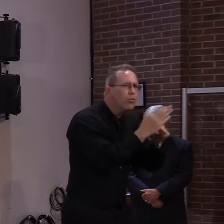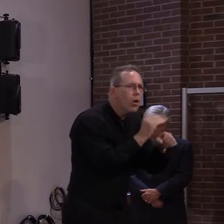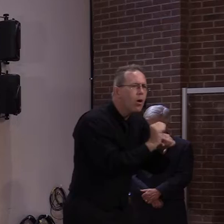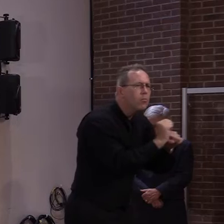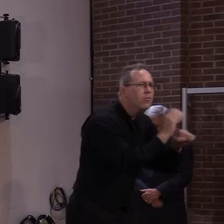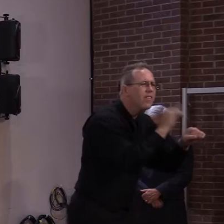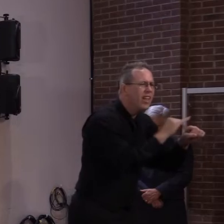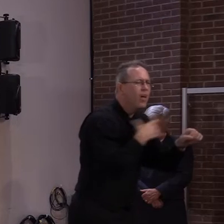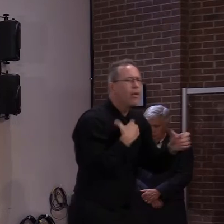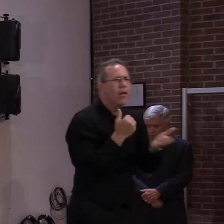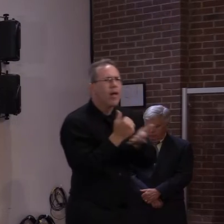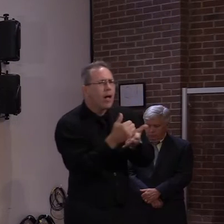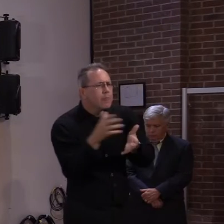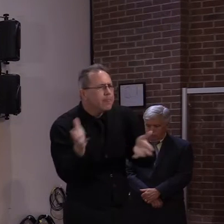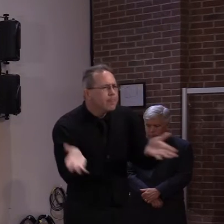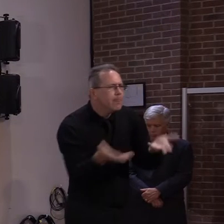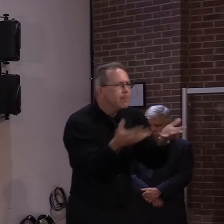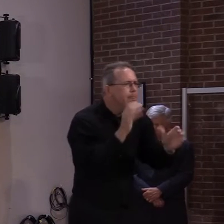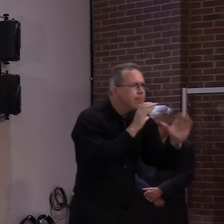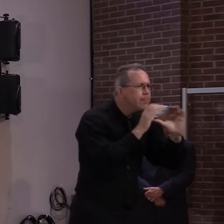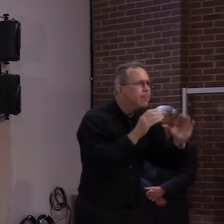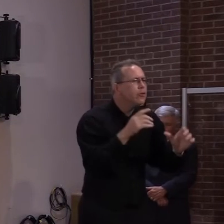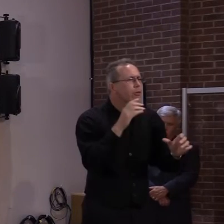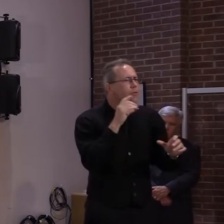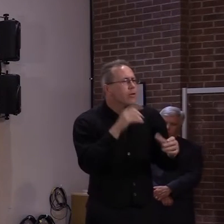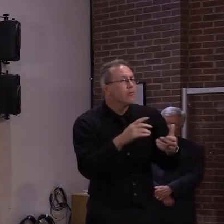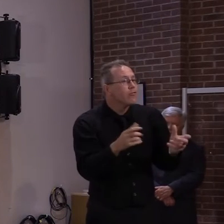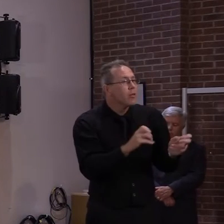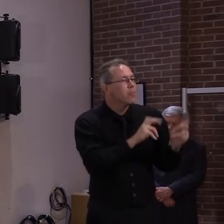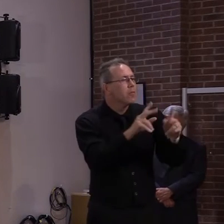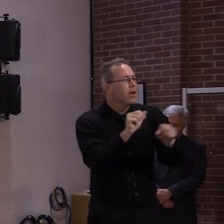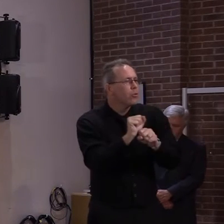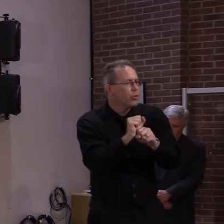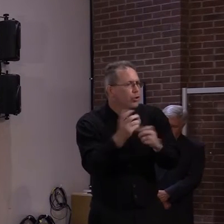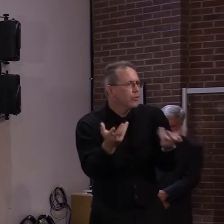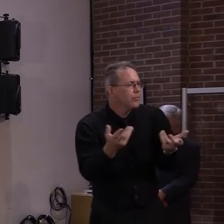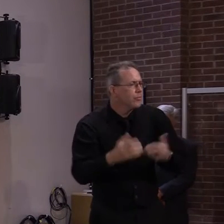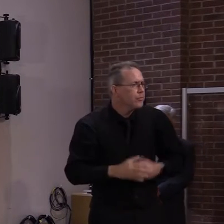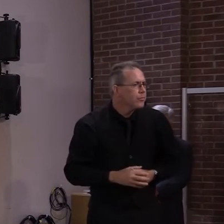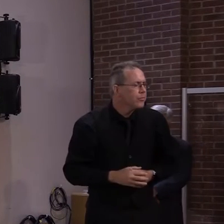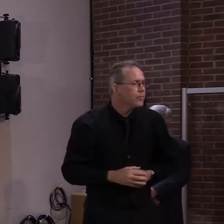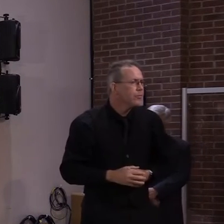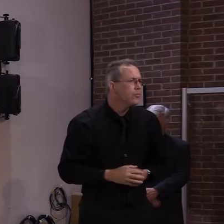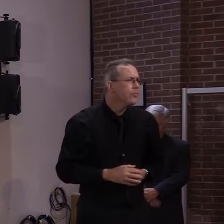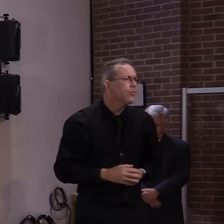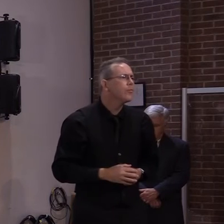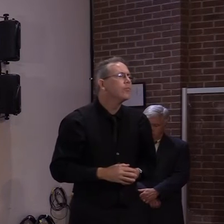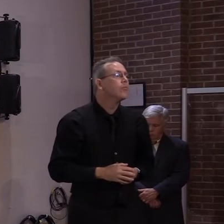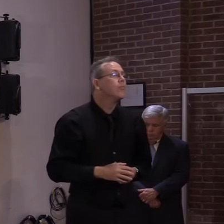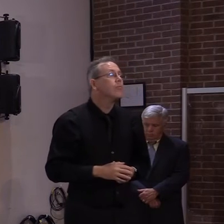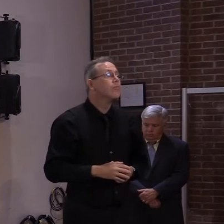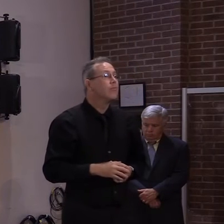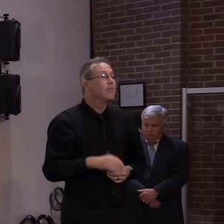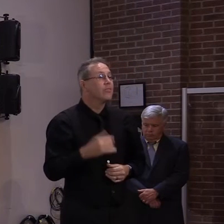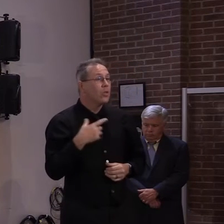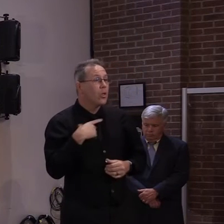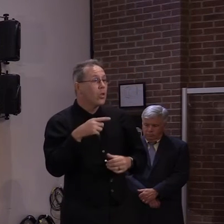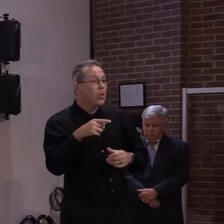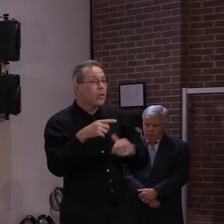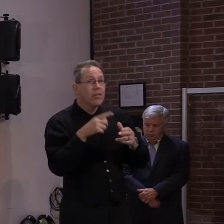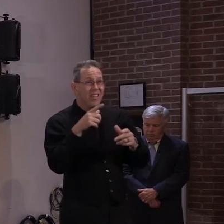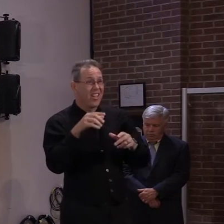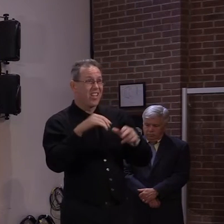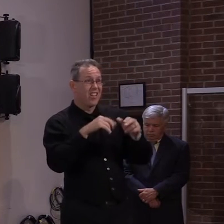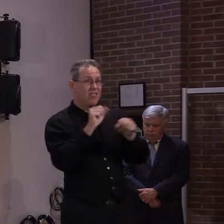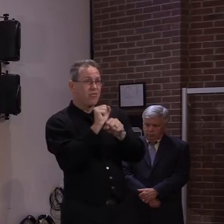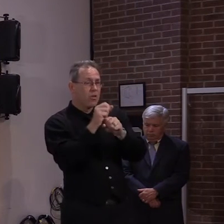So them choosing to set up a physical location in Vermont isn't necessarily directly related